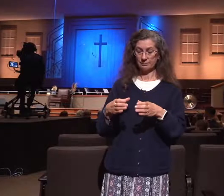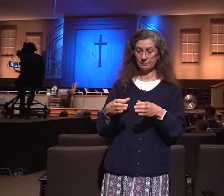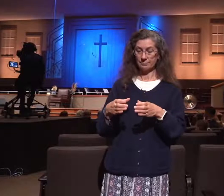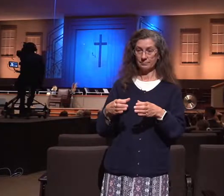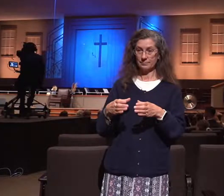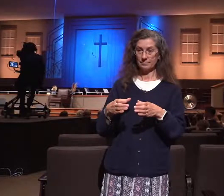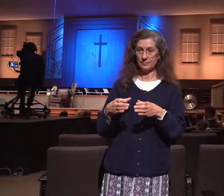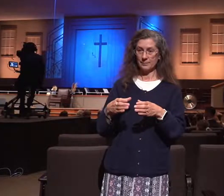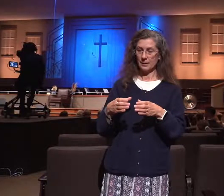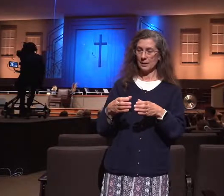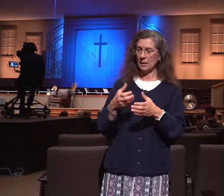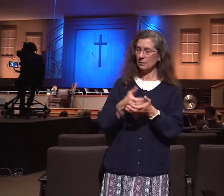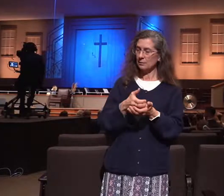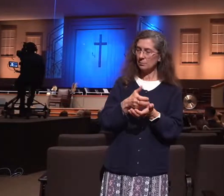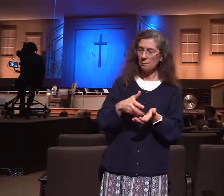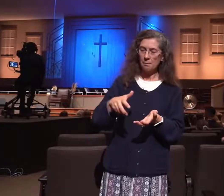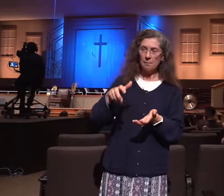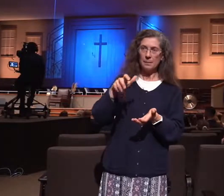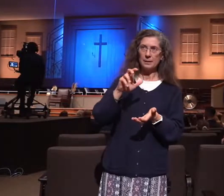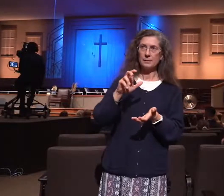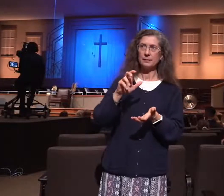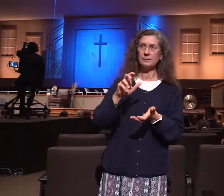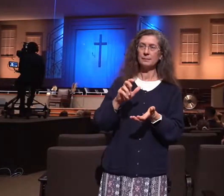Very expensive ointment.